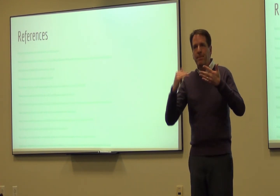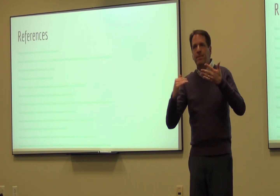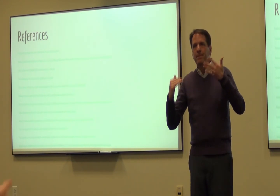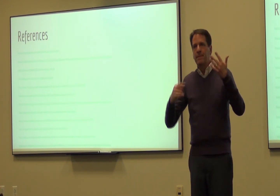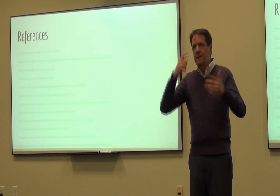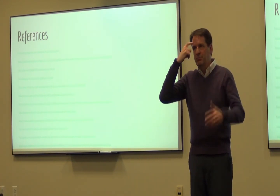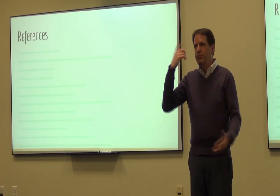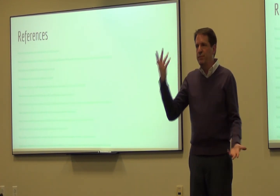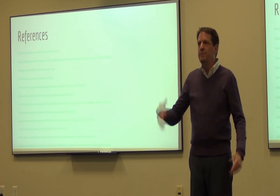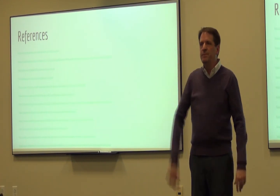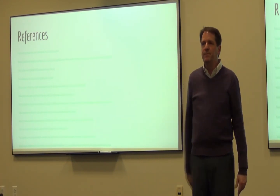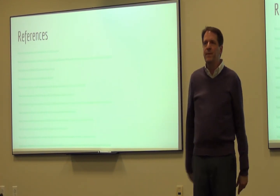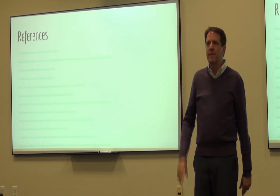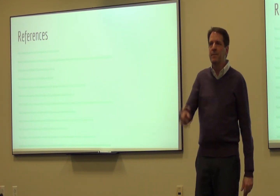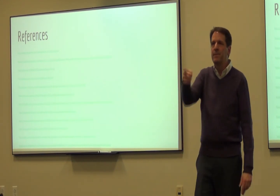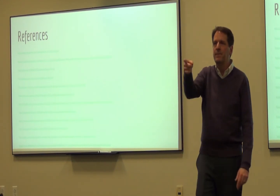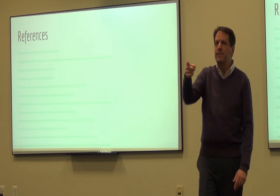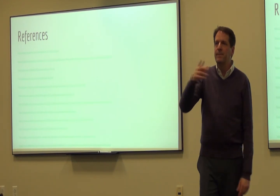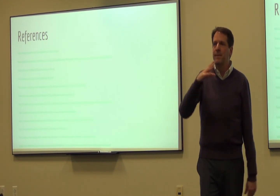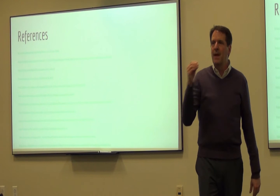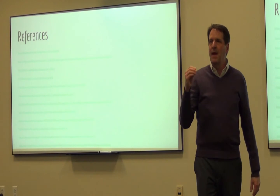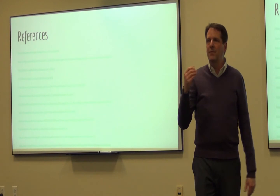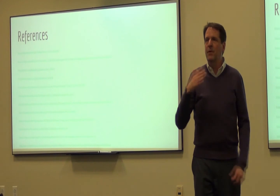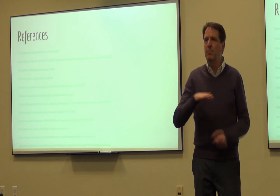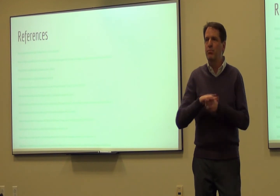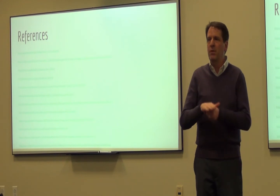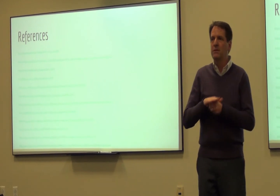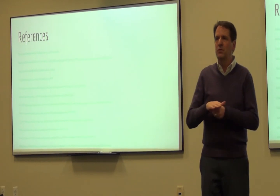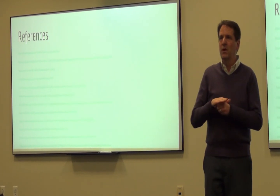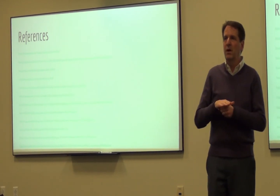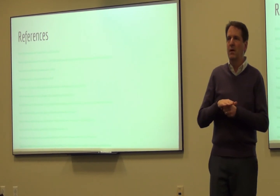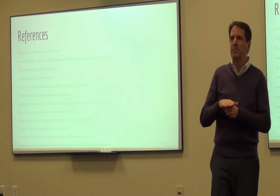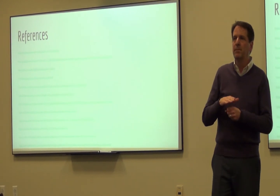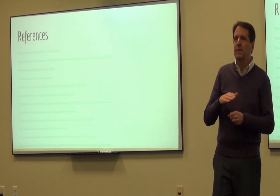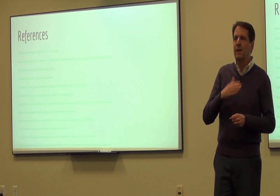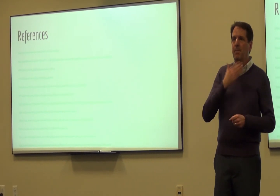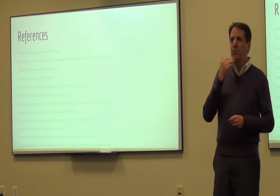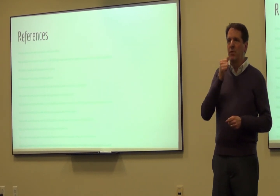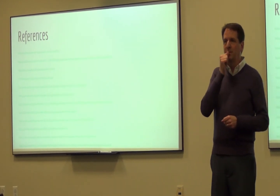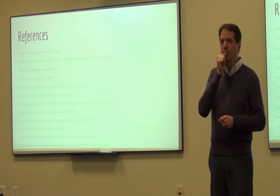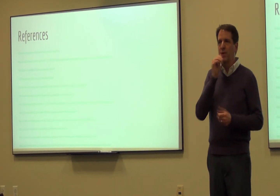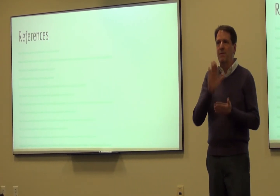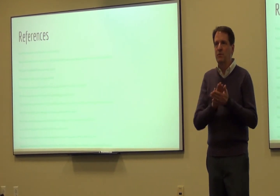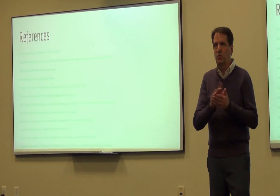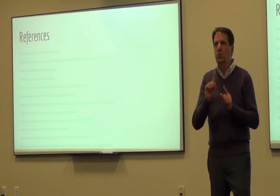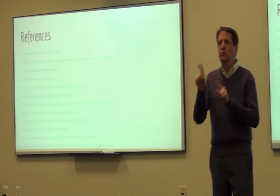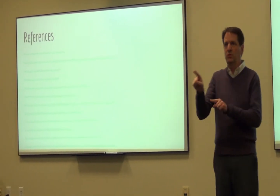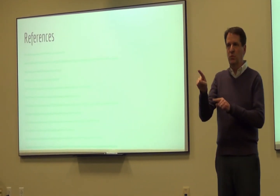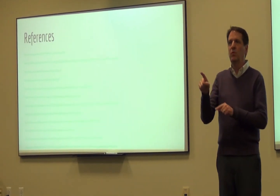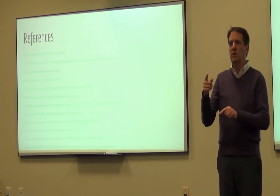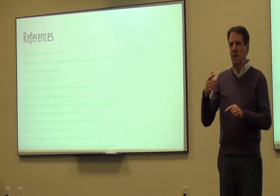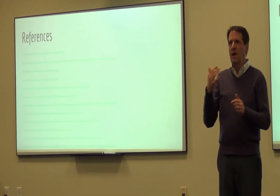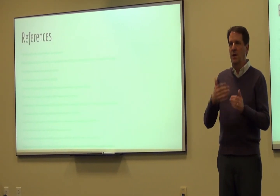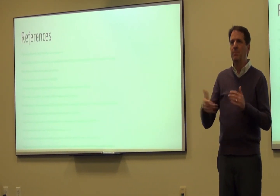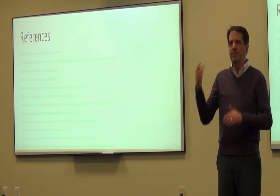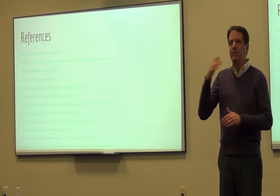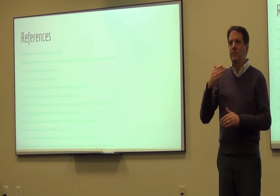they're not doing well in school, are they going to have less self-esteem? And like the best